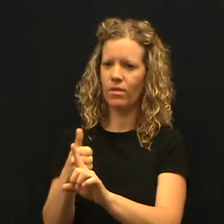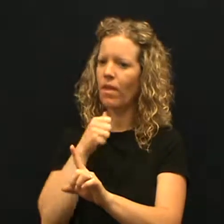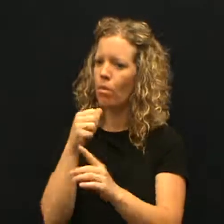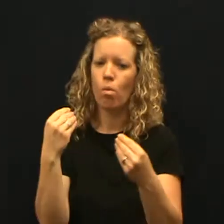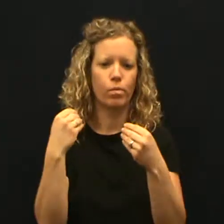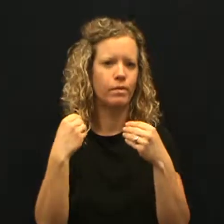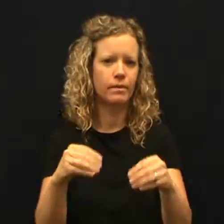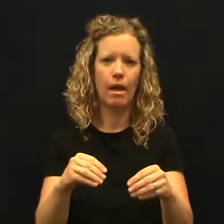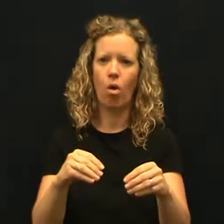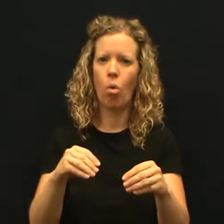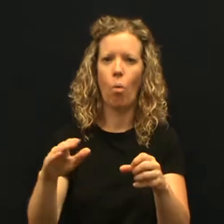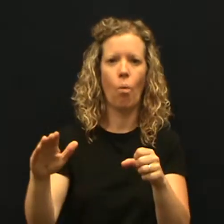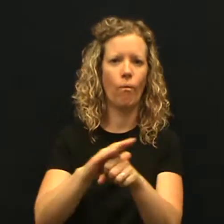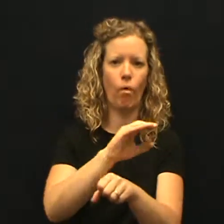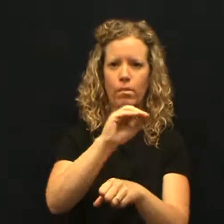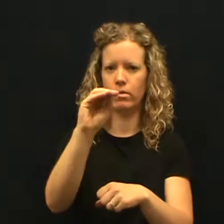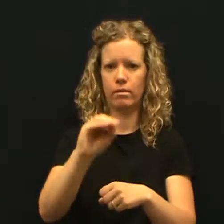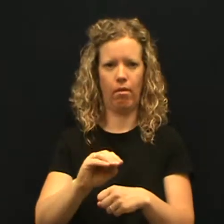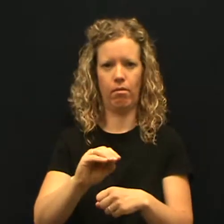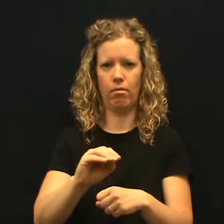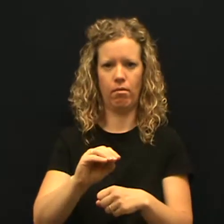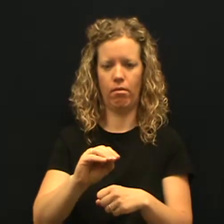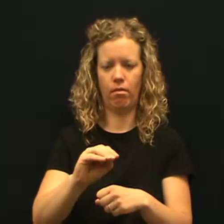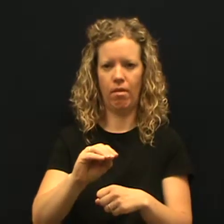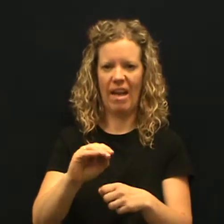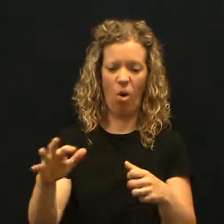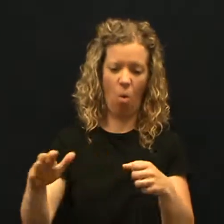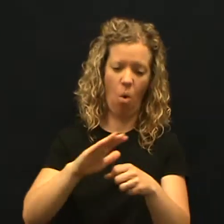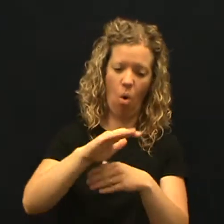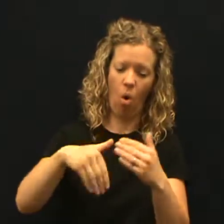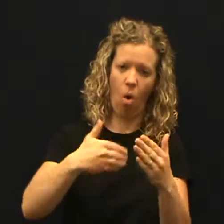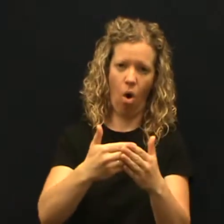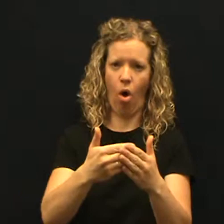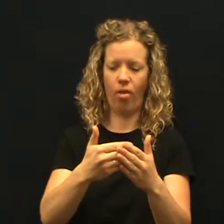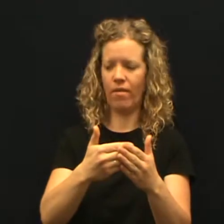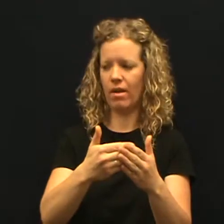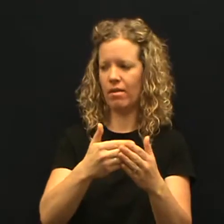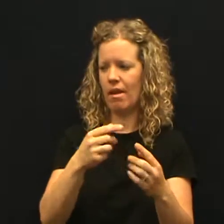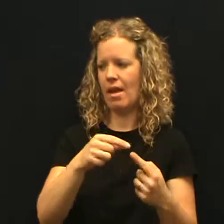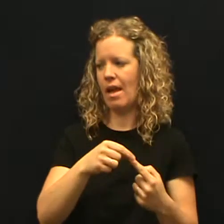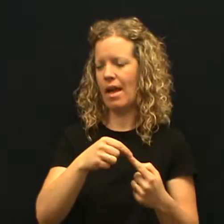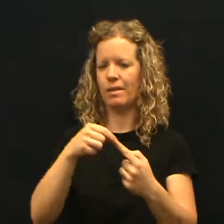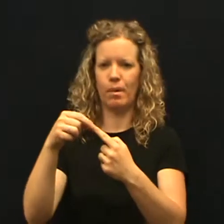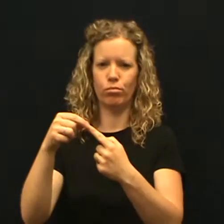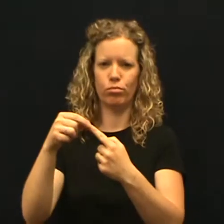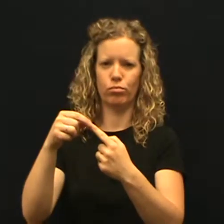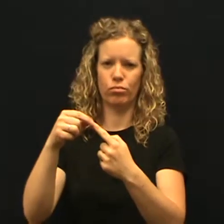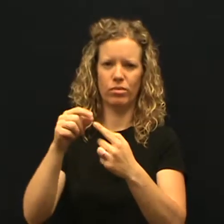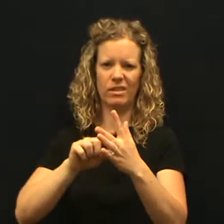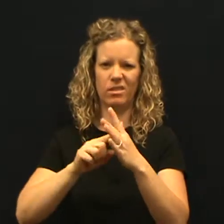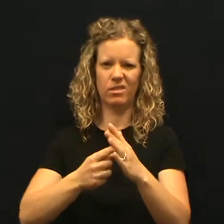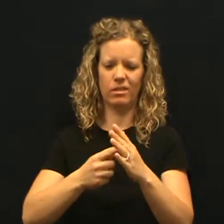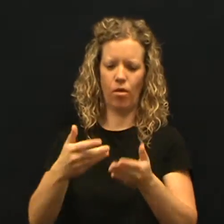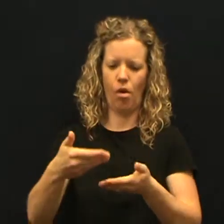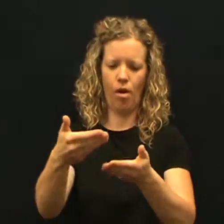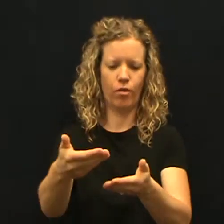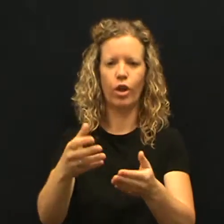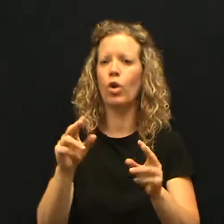it's authorized to issue, especially in that initial offering. They'll just issue some of the shares that